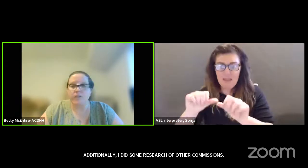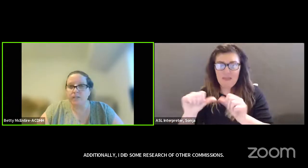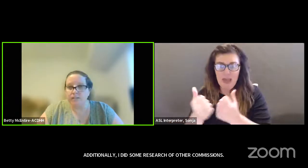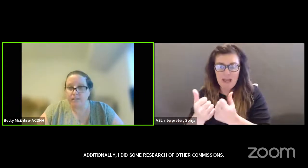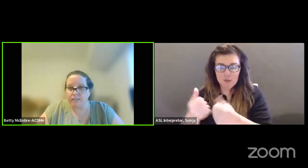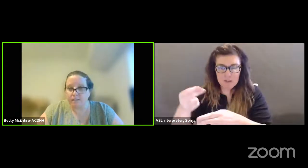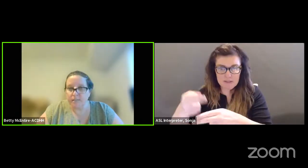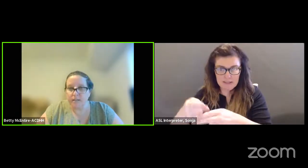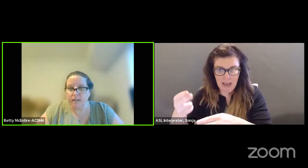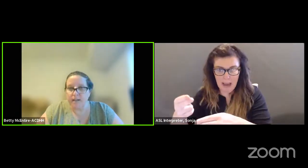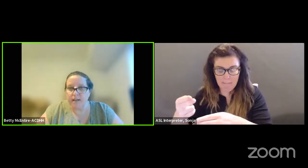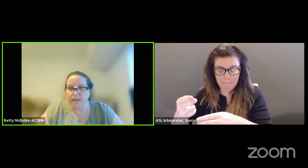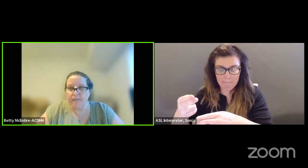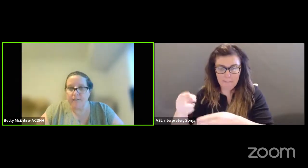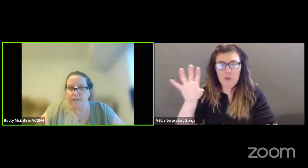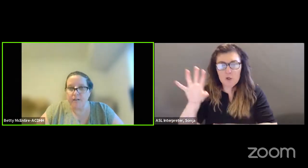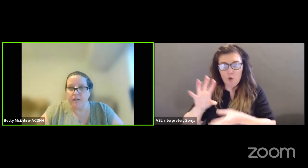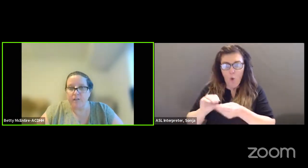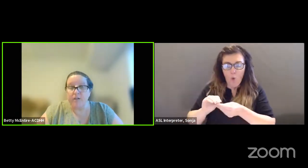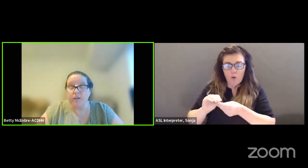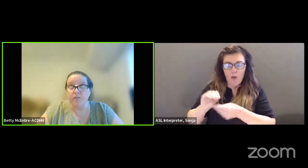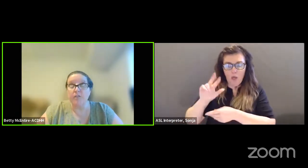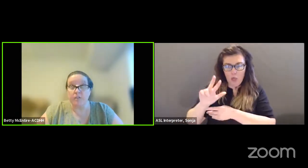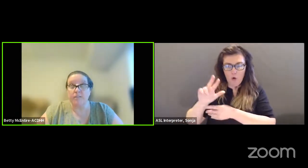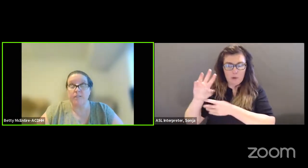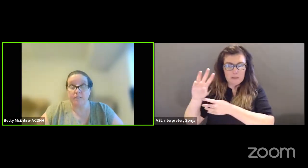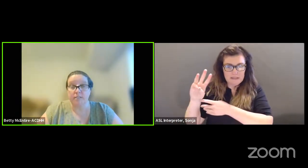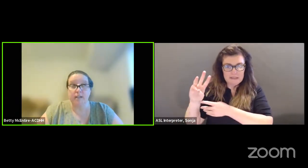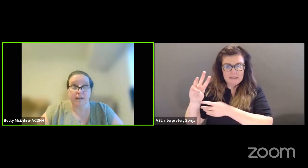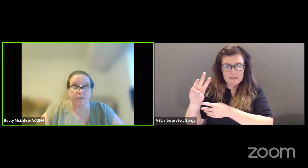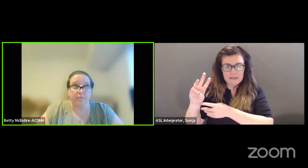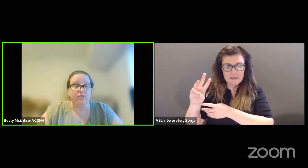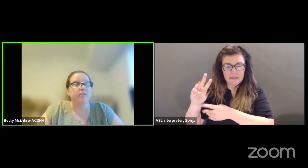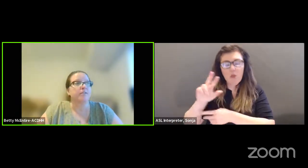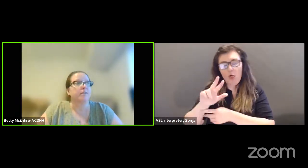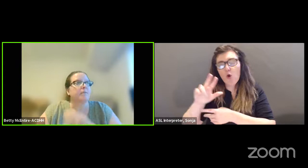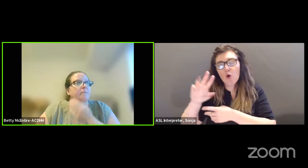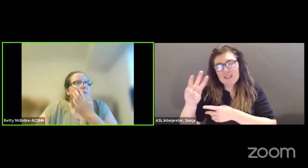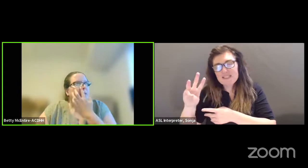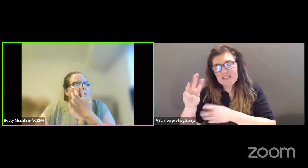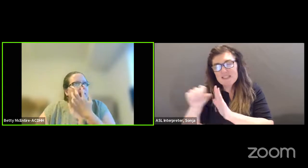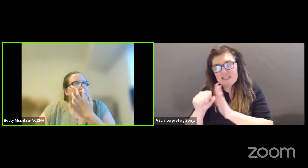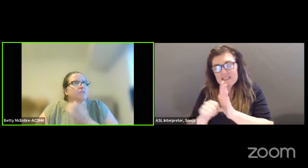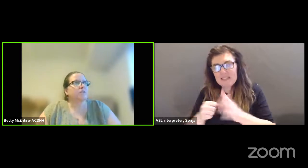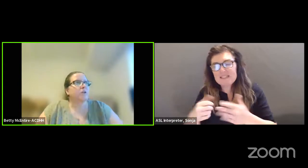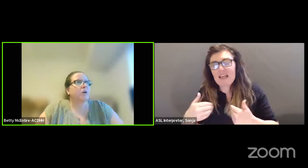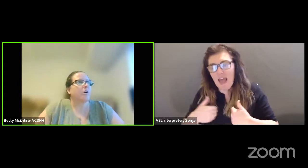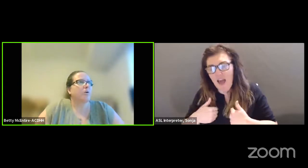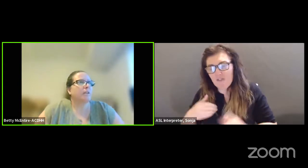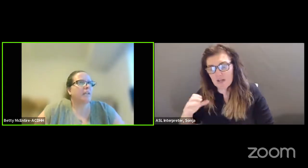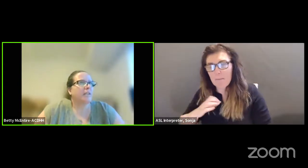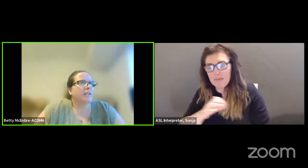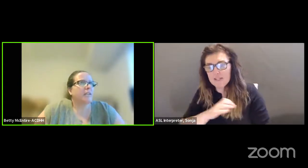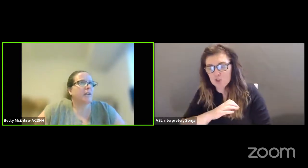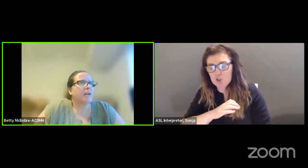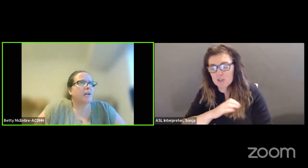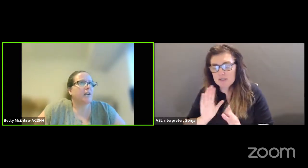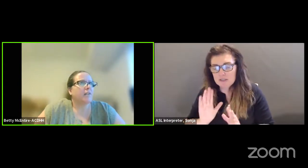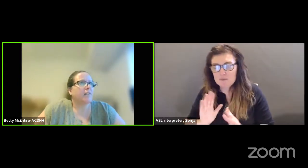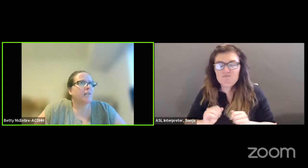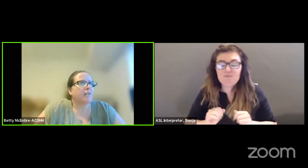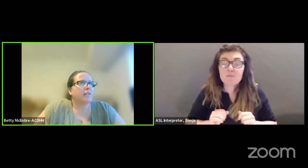of the 36 that have, of the 36 states that have commissions. And only,